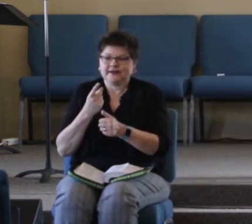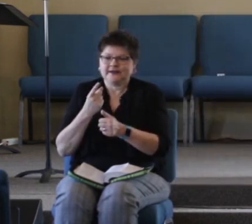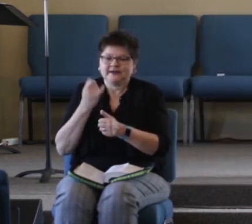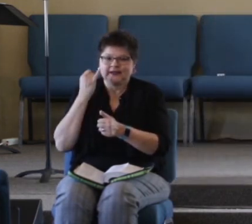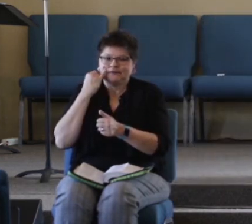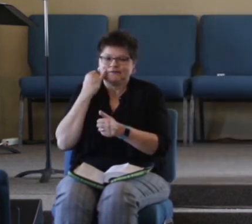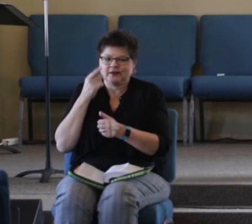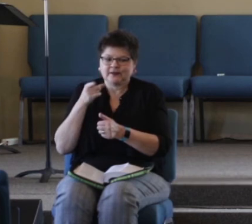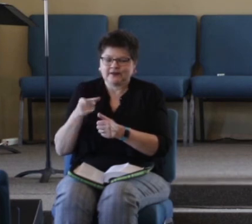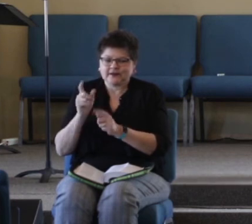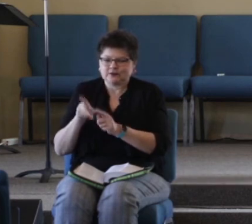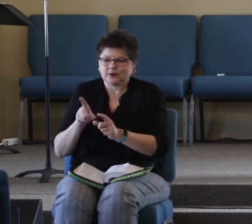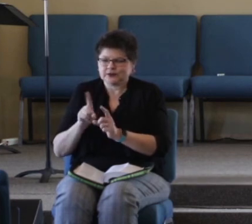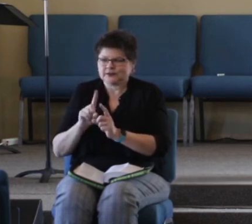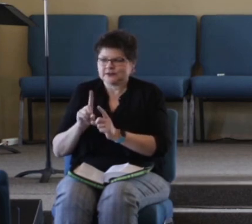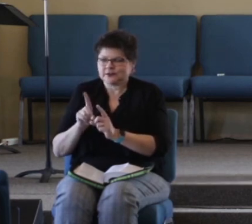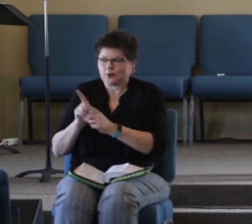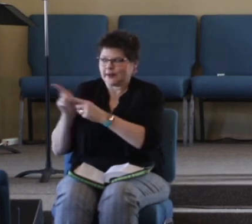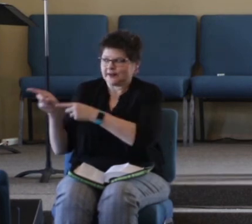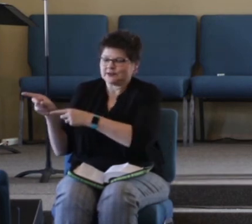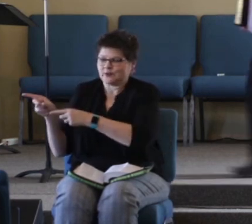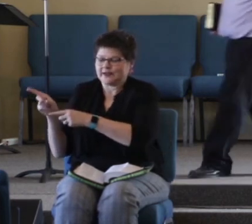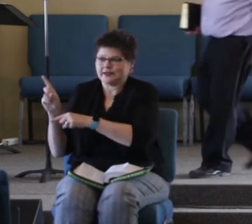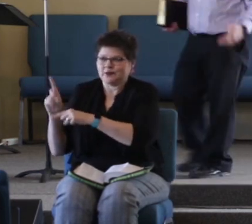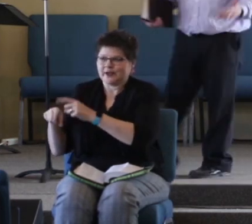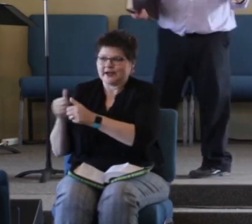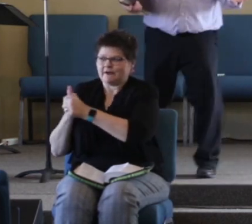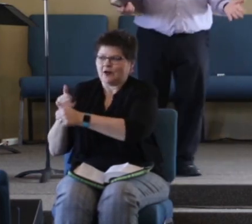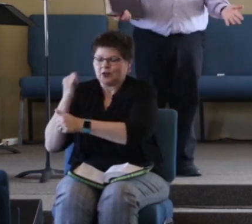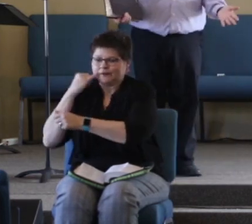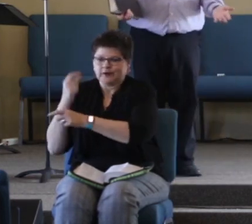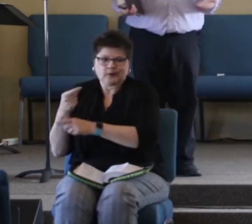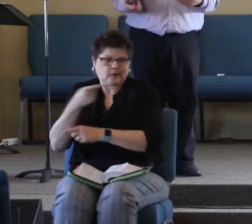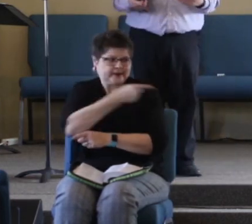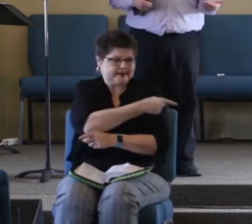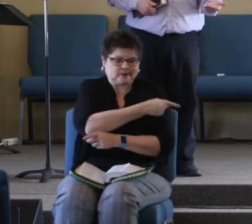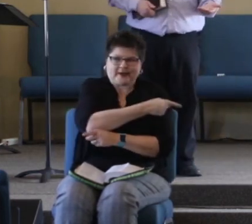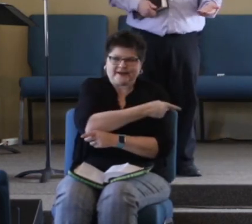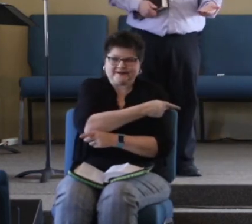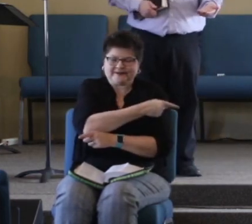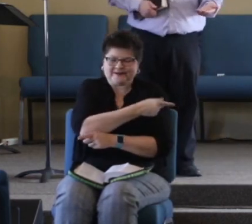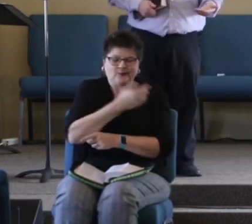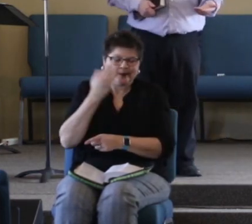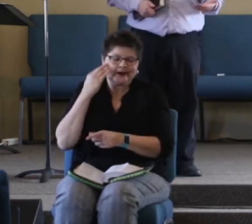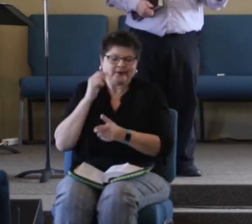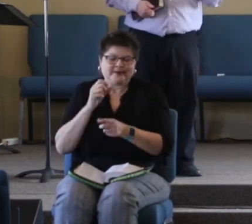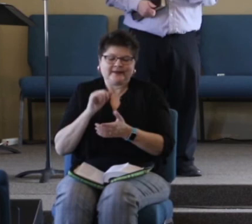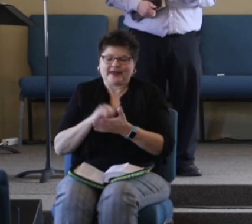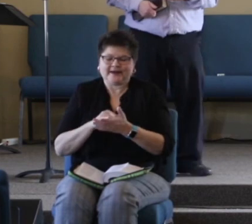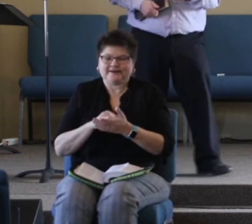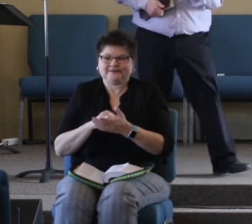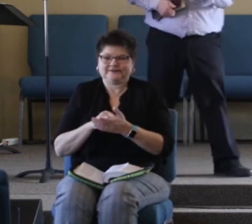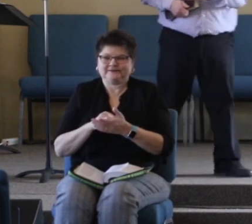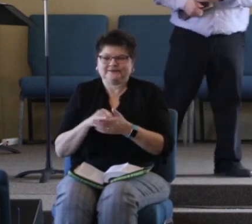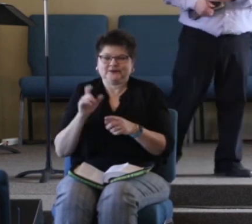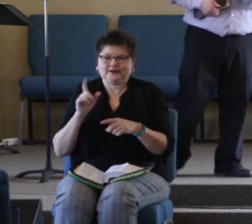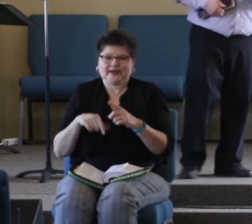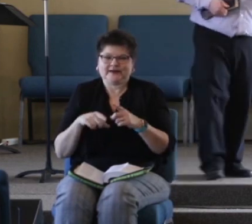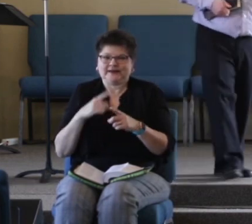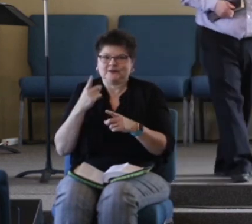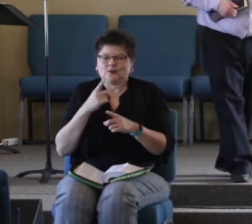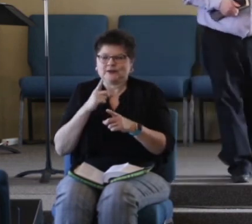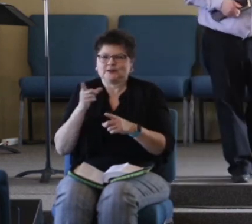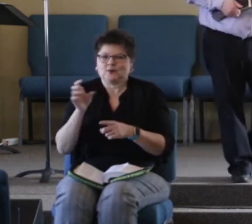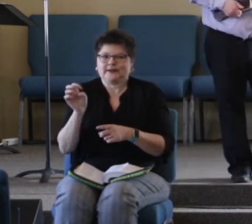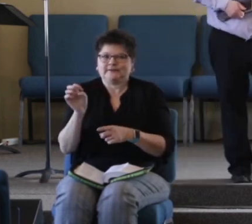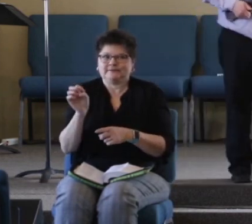direction unless you turn around to follow? We all knew that, right? That's pretty basic. If someone's traveling east, you can't be